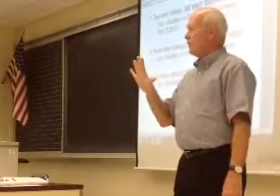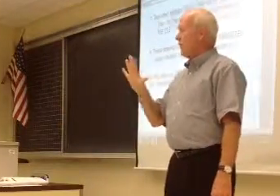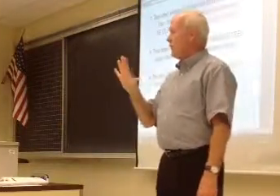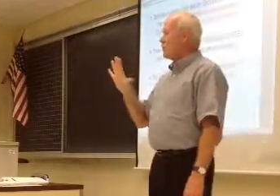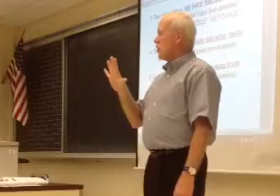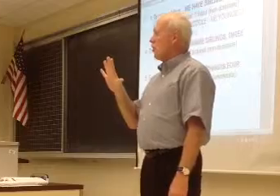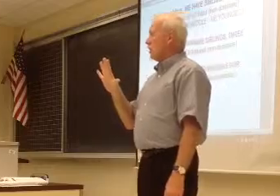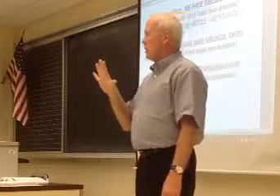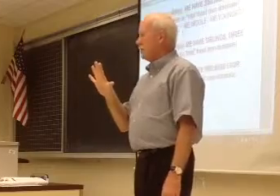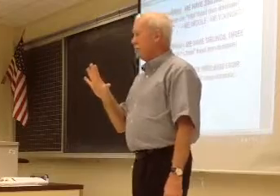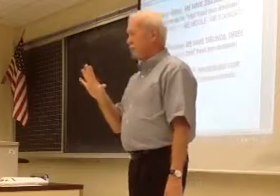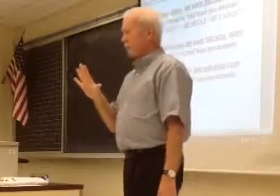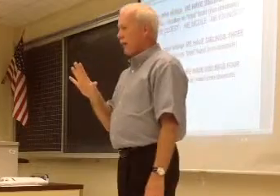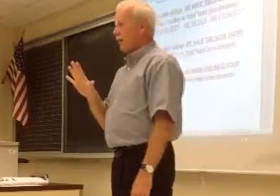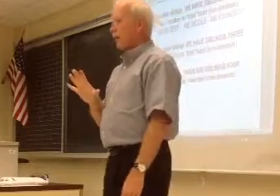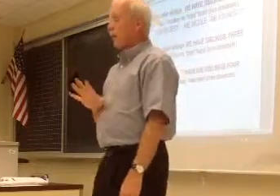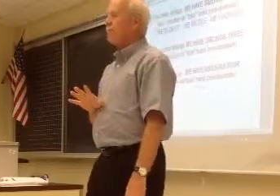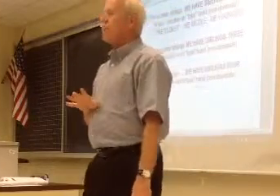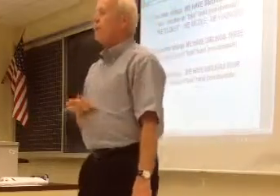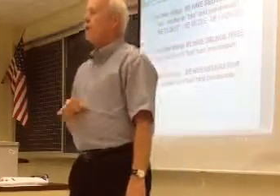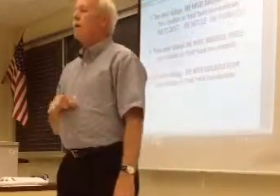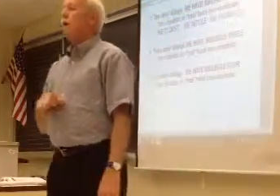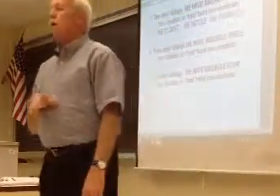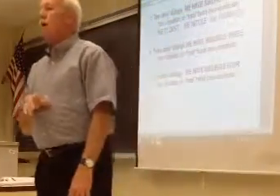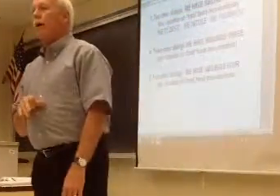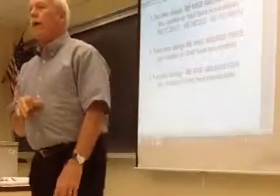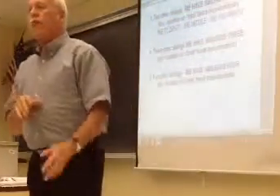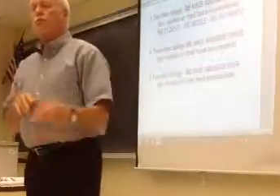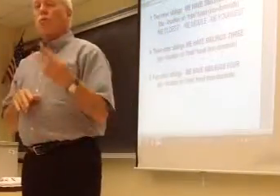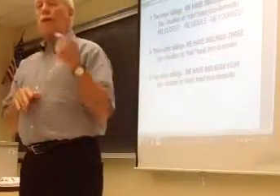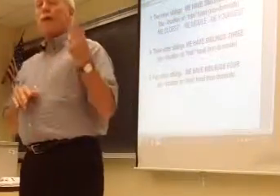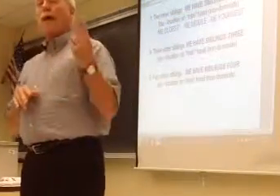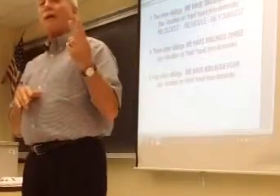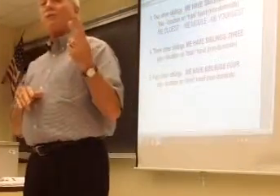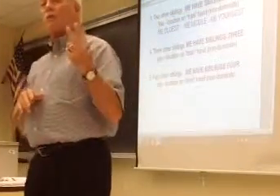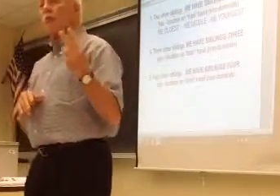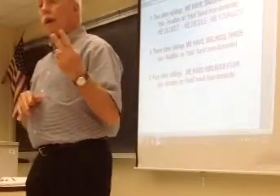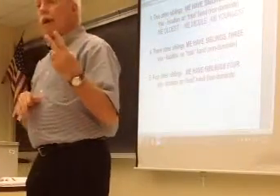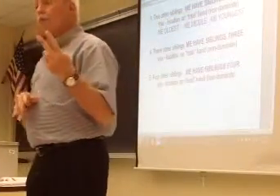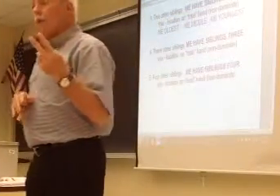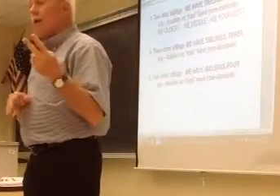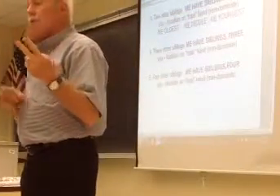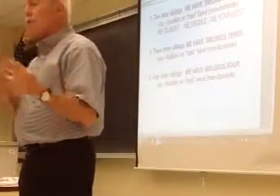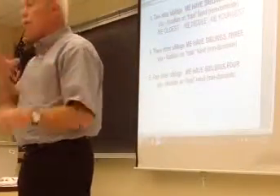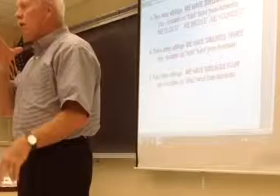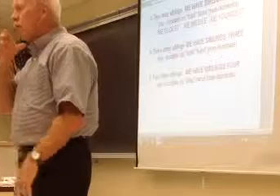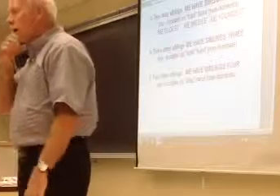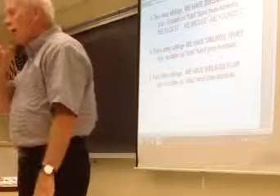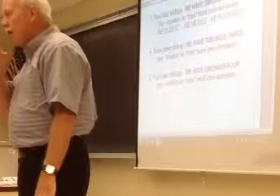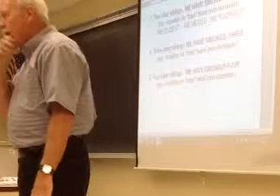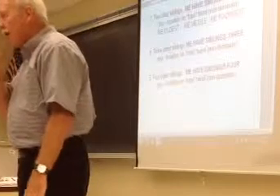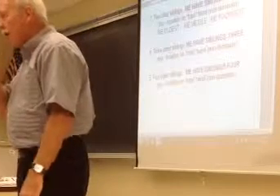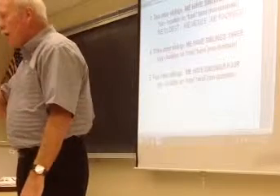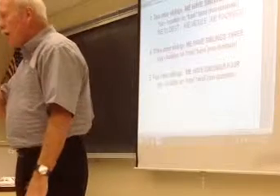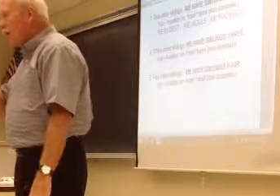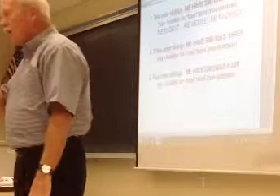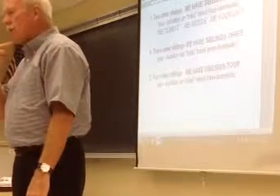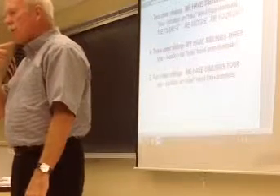45 years old. Okay? So, and there's 2 ways I ask your age. One is to go with the